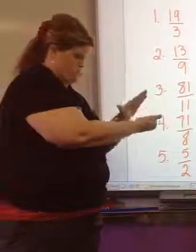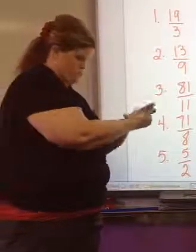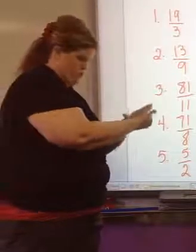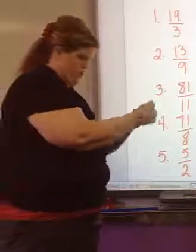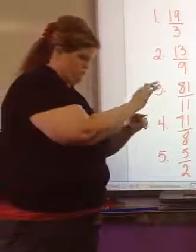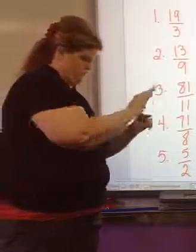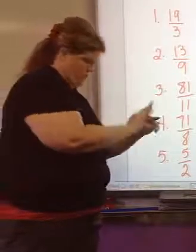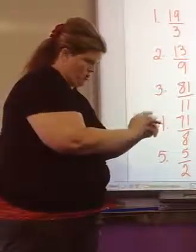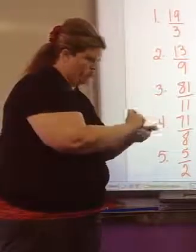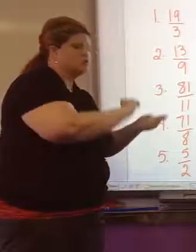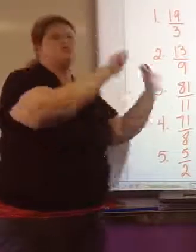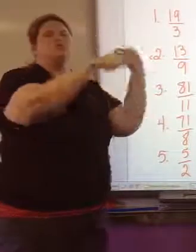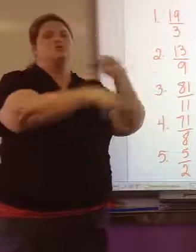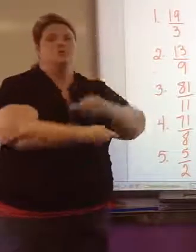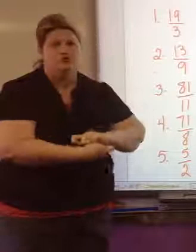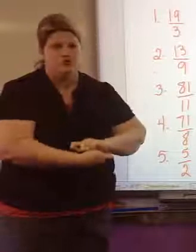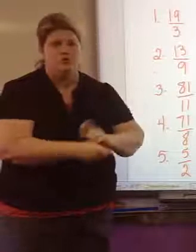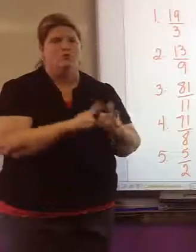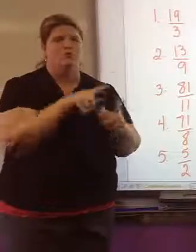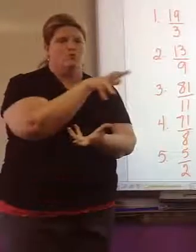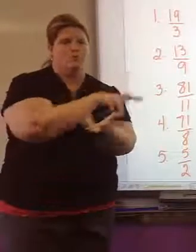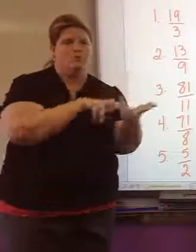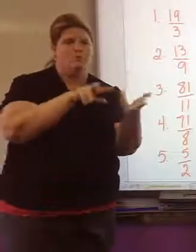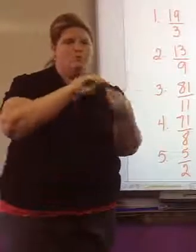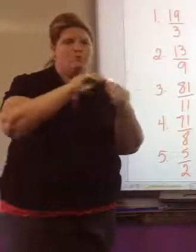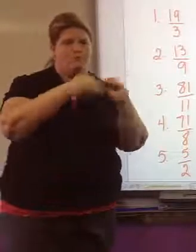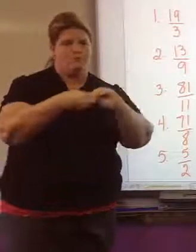the improper fraction